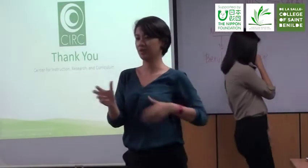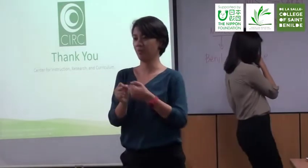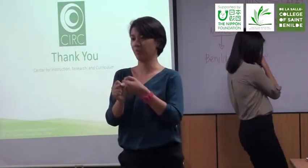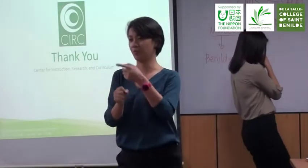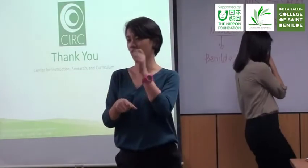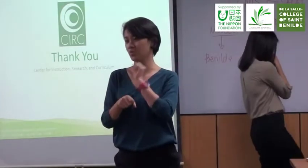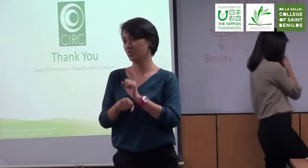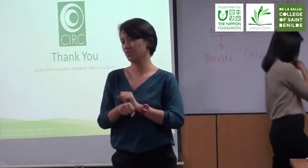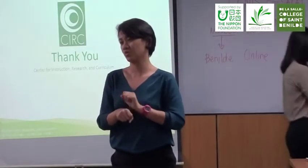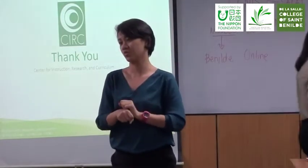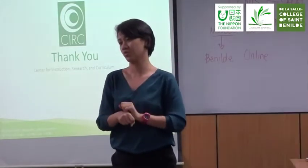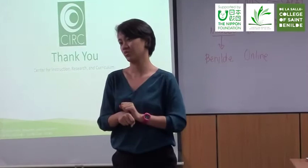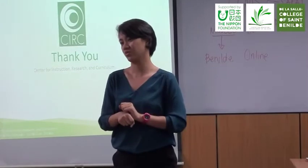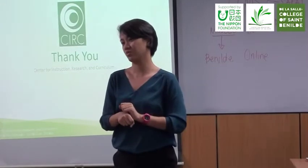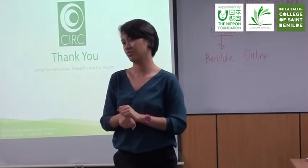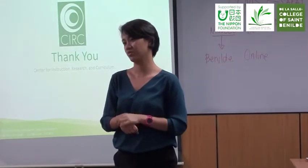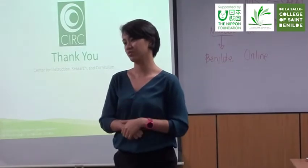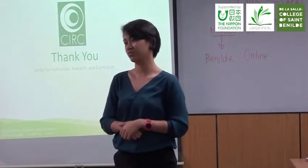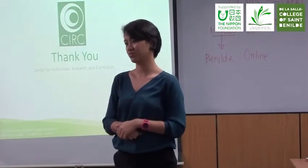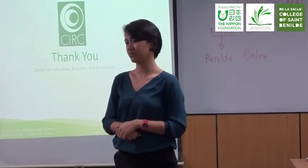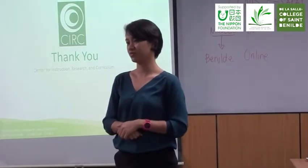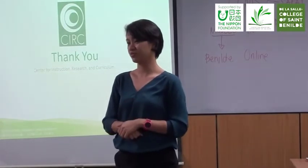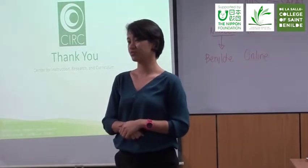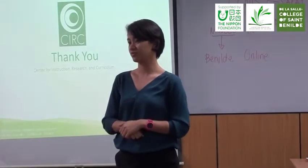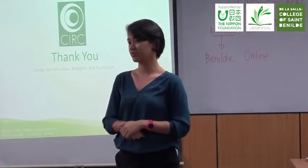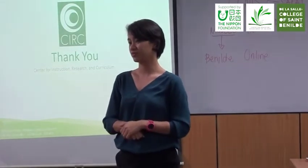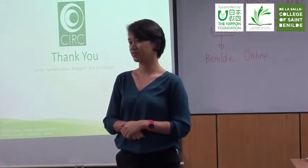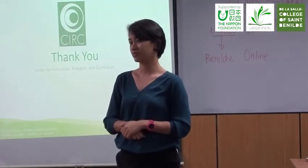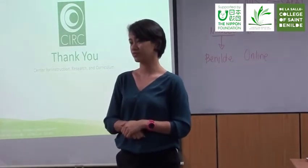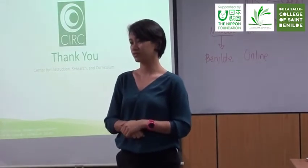list the entire catch up the words.